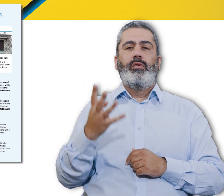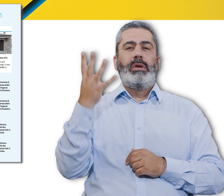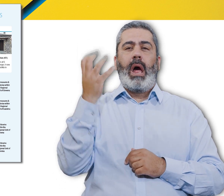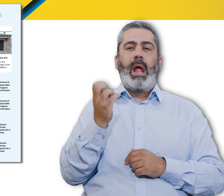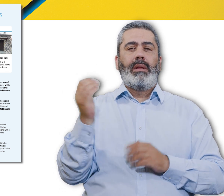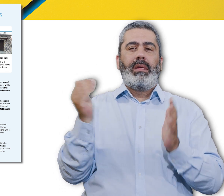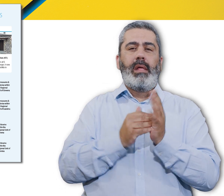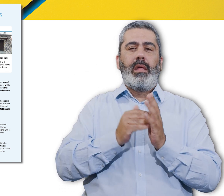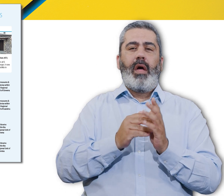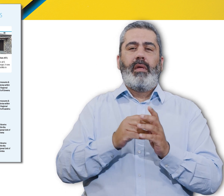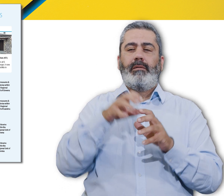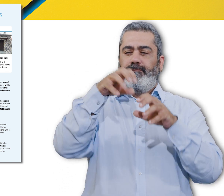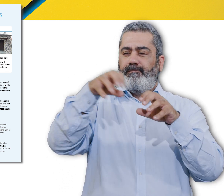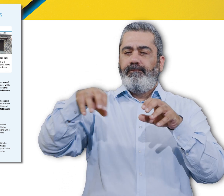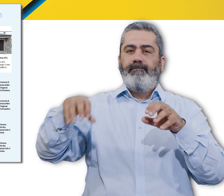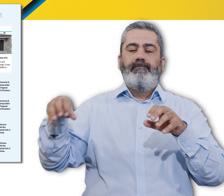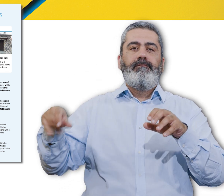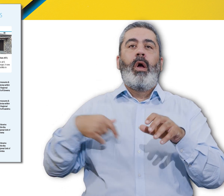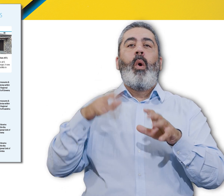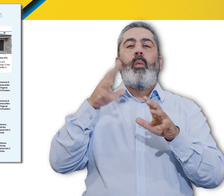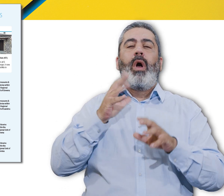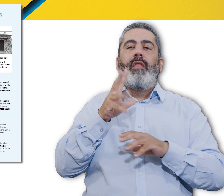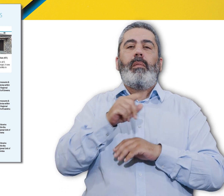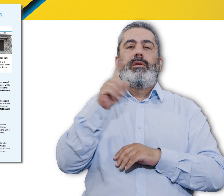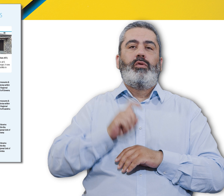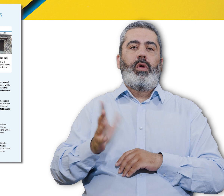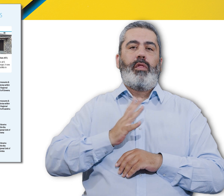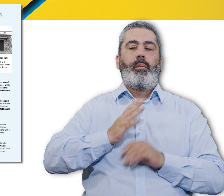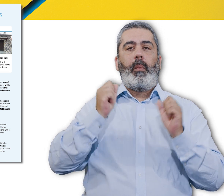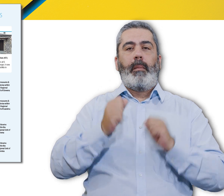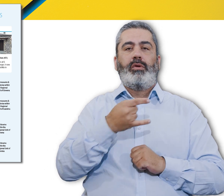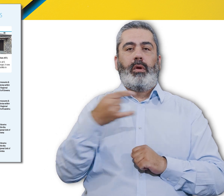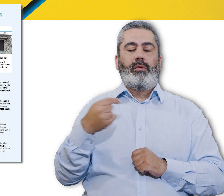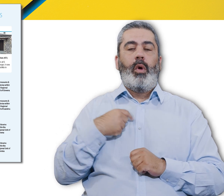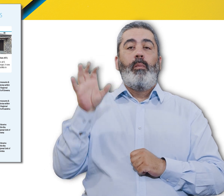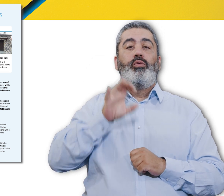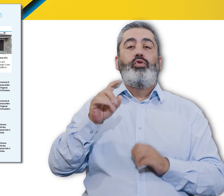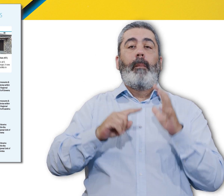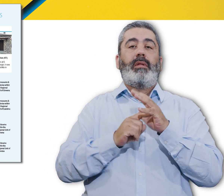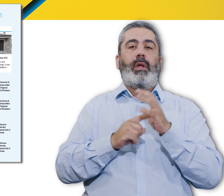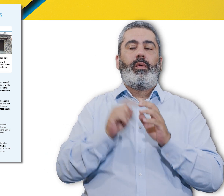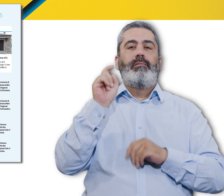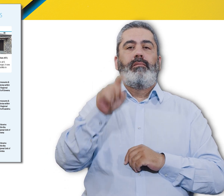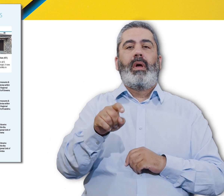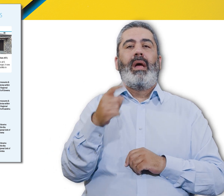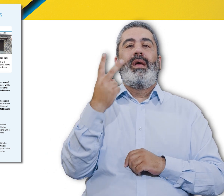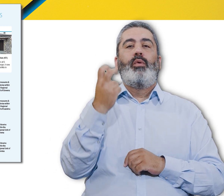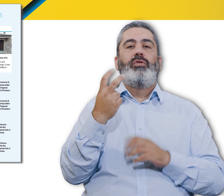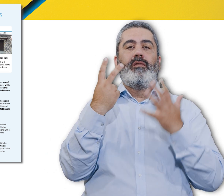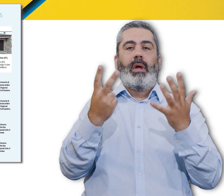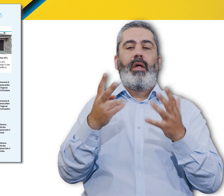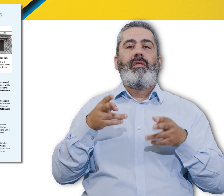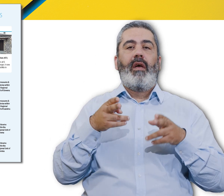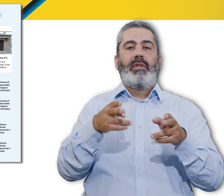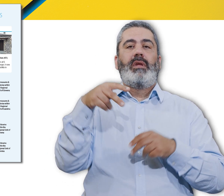number 106. In it you can admire 40,000 exhibits from the daily life of the inhabitants of the Zagori region.